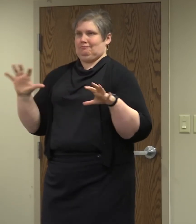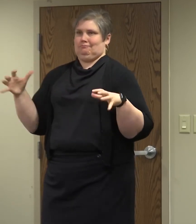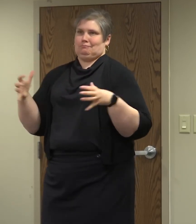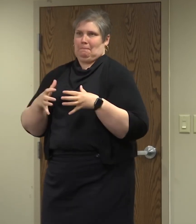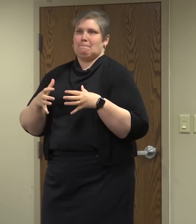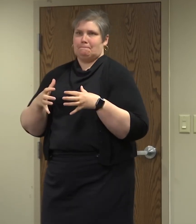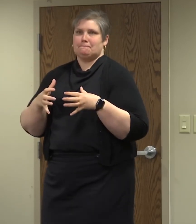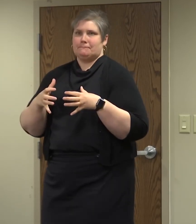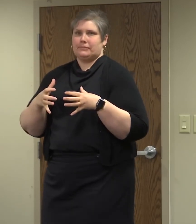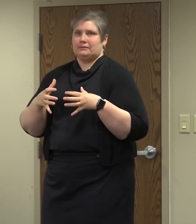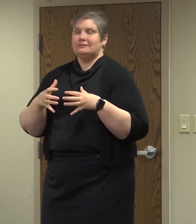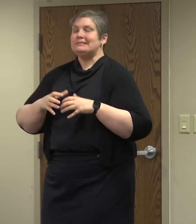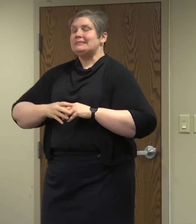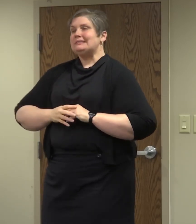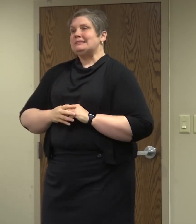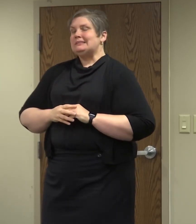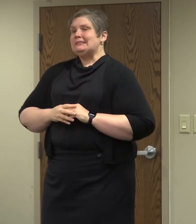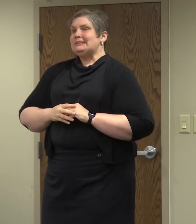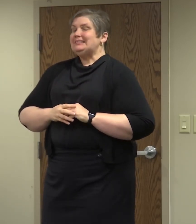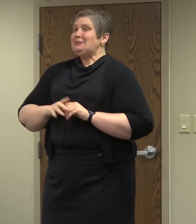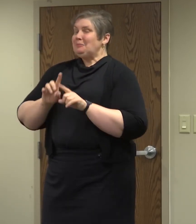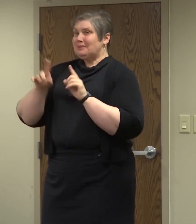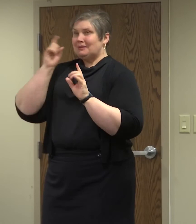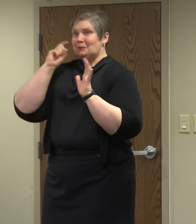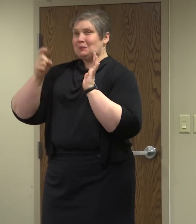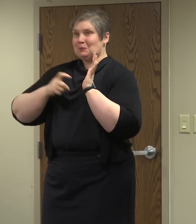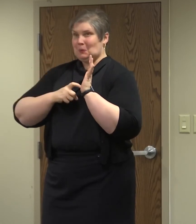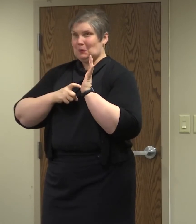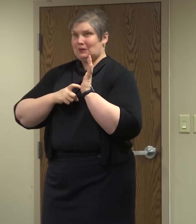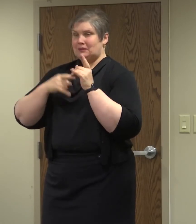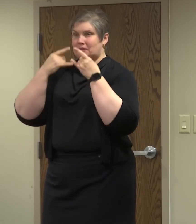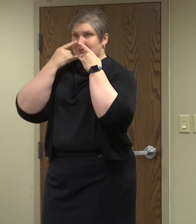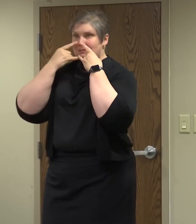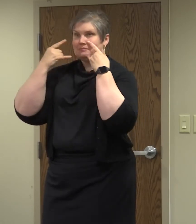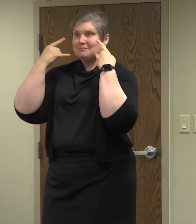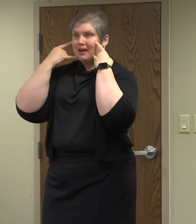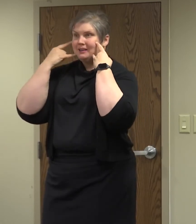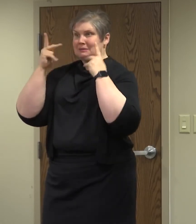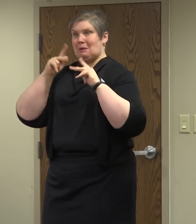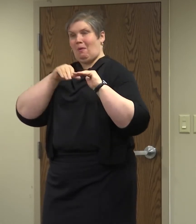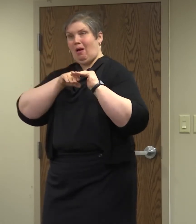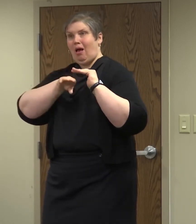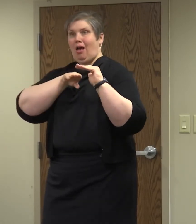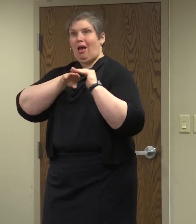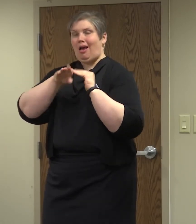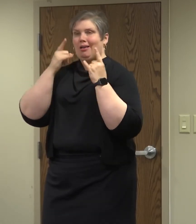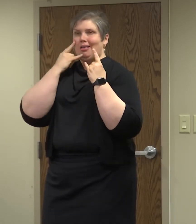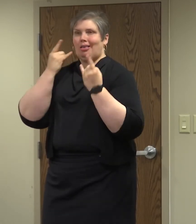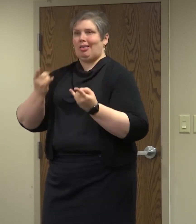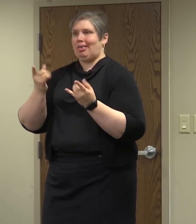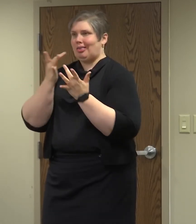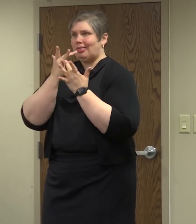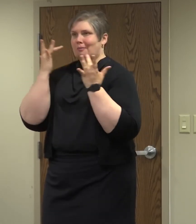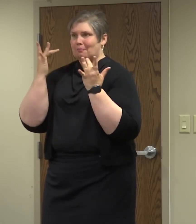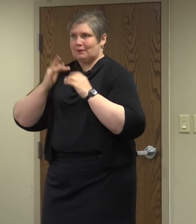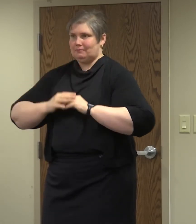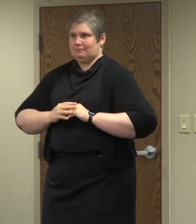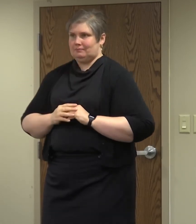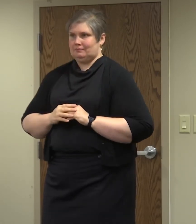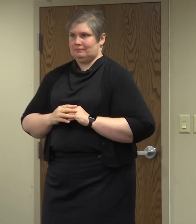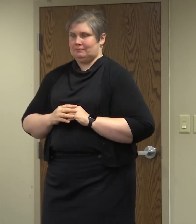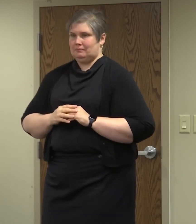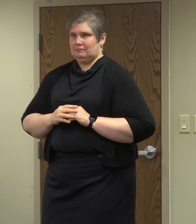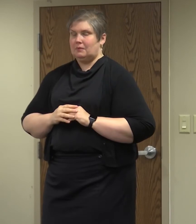masking. At the beginning of the pandemic, I got calls from the public about businesses. Now I've got businesses calling about the